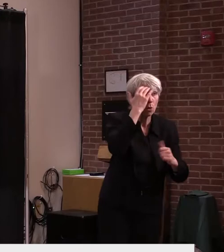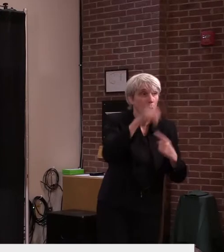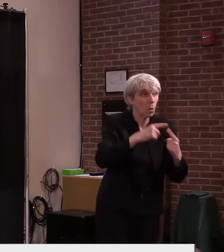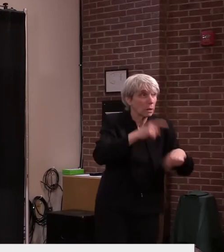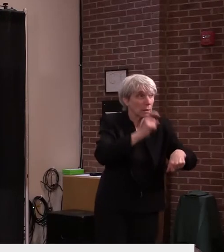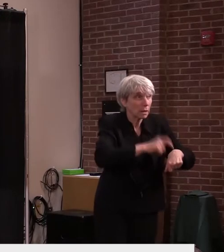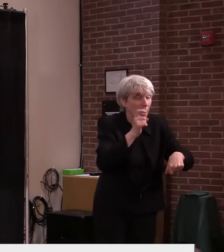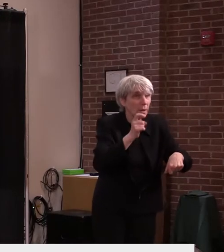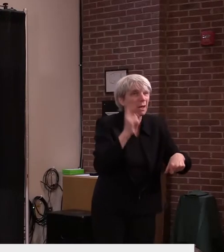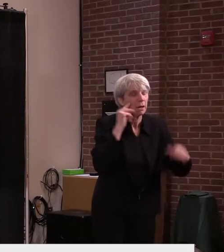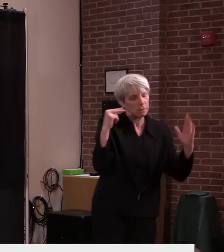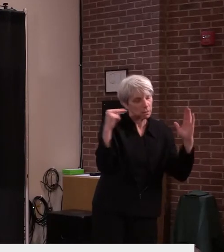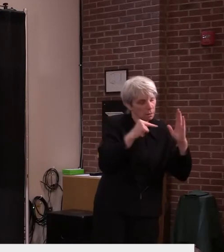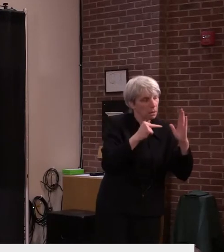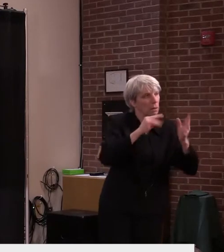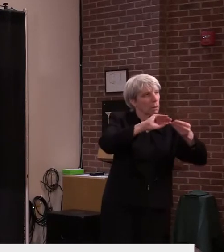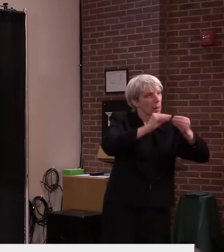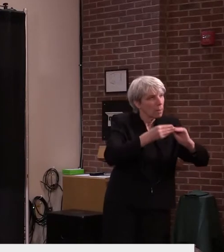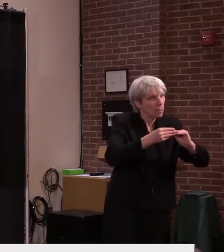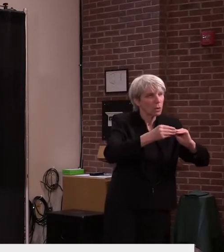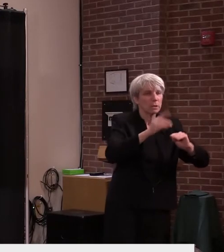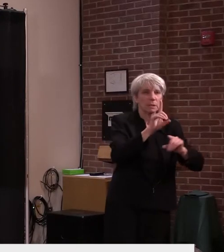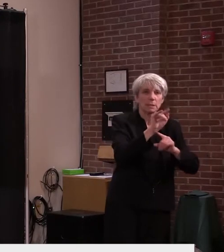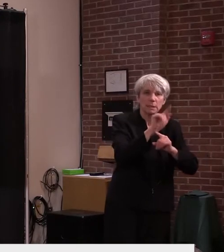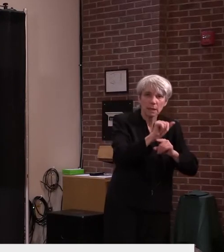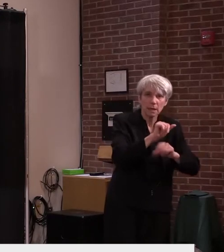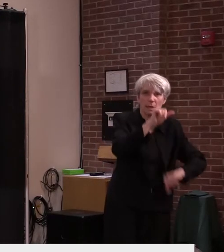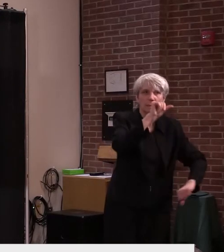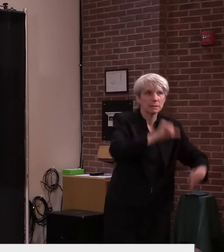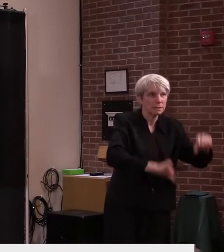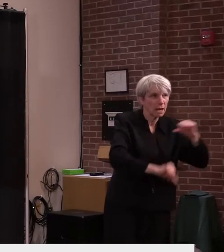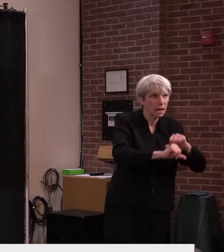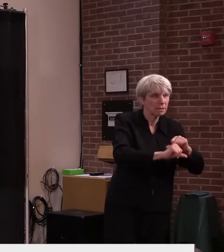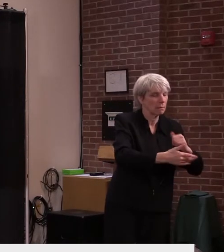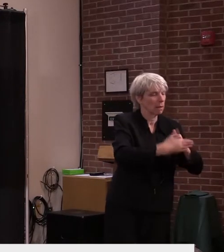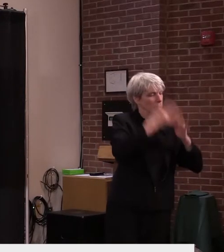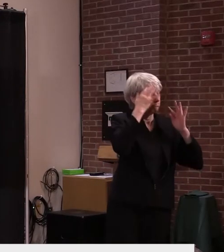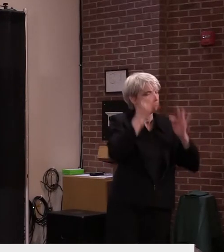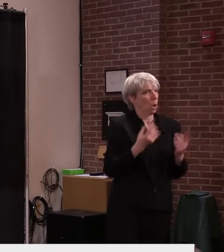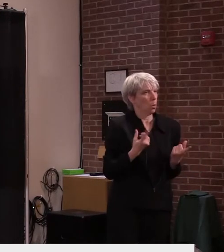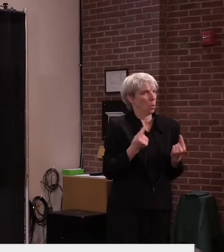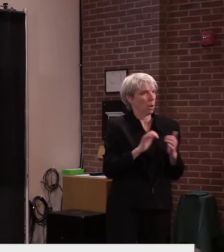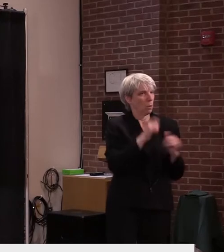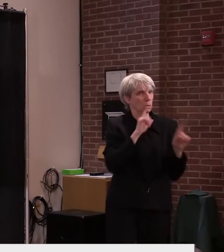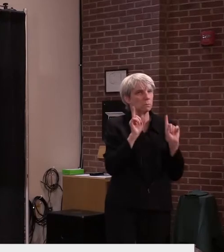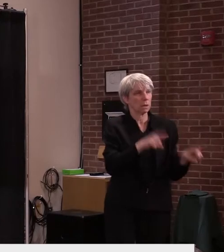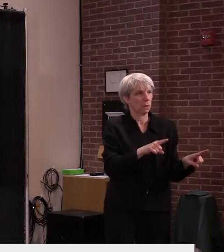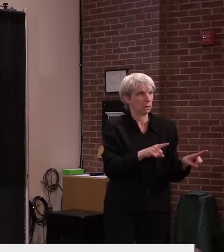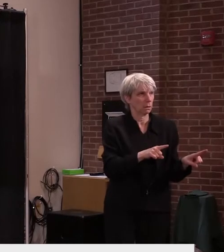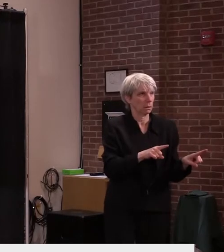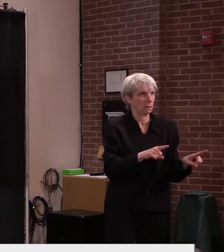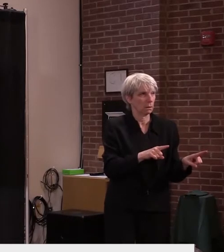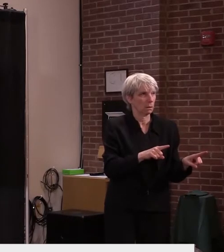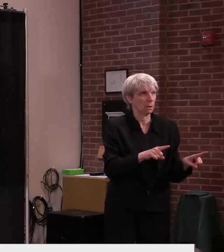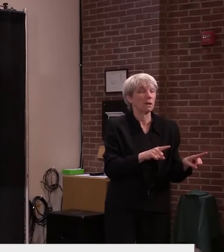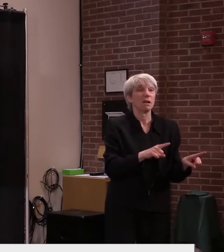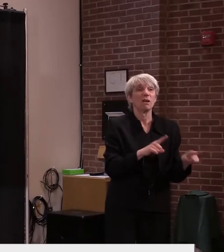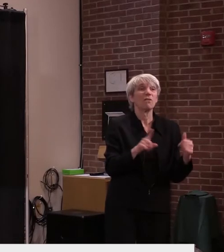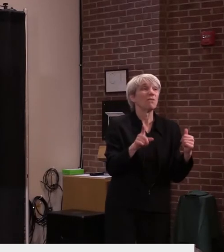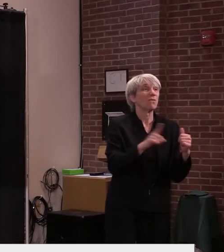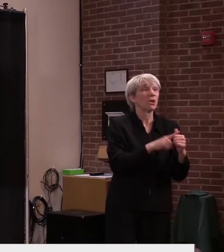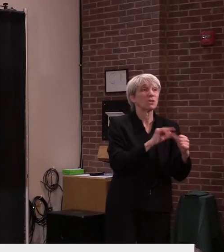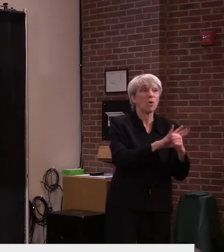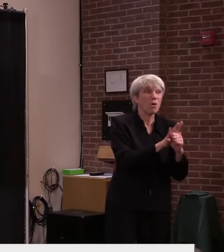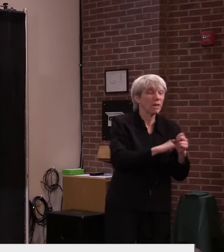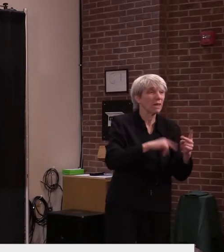science to make real-time adjustments in our approach. Omicron is no exception, and its pace makes it even